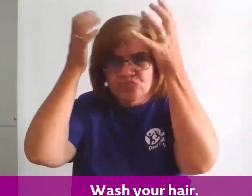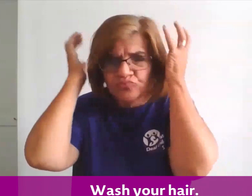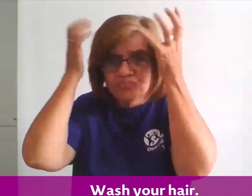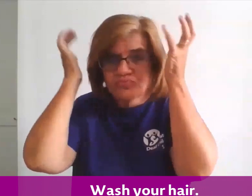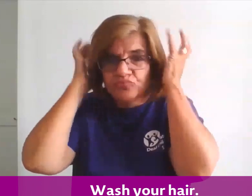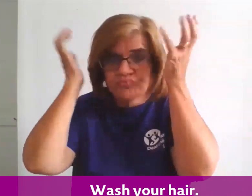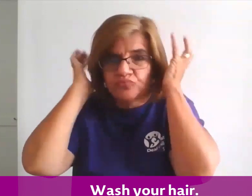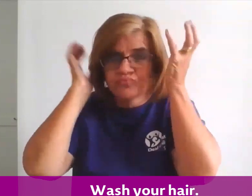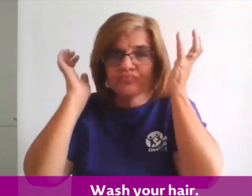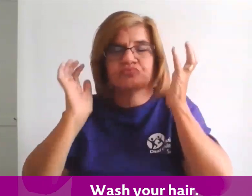Wash your hair.